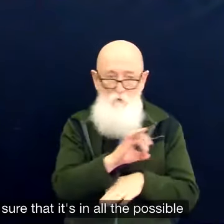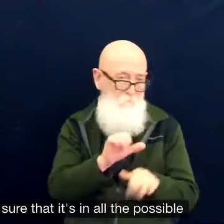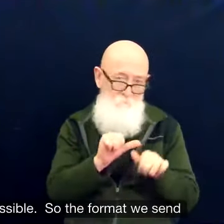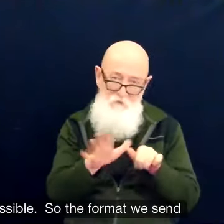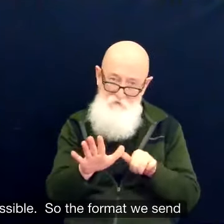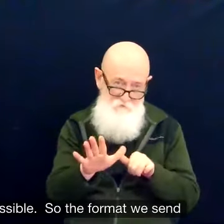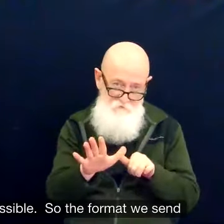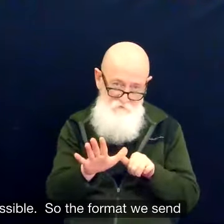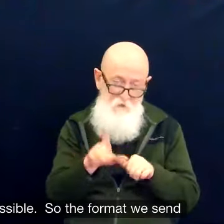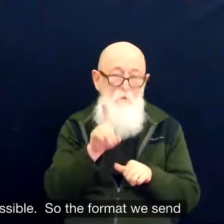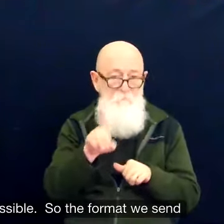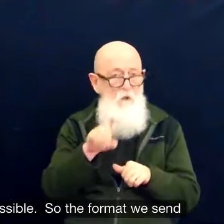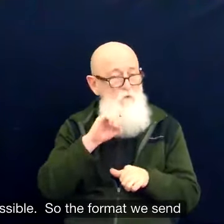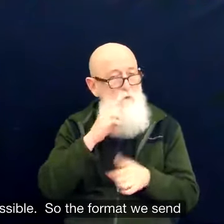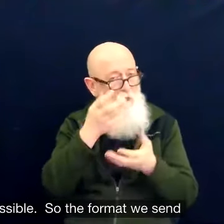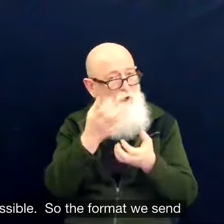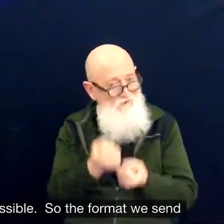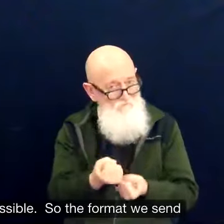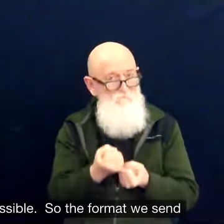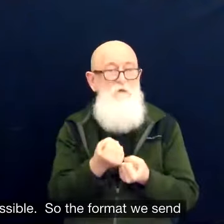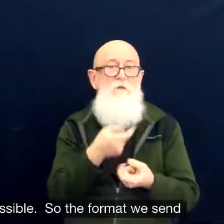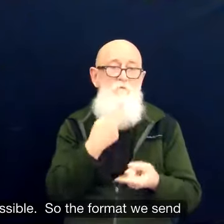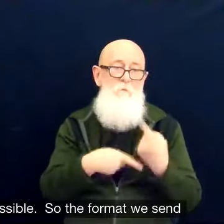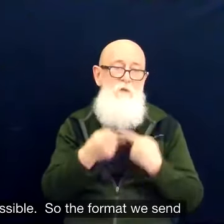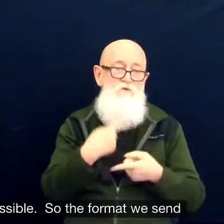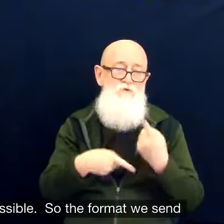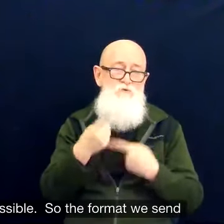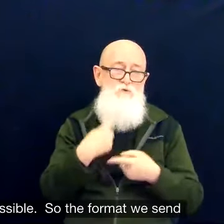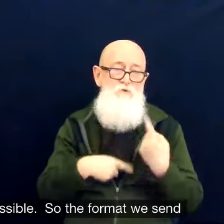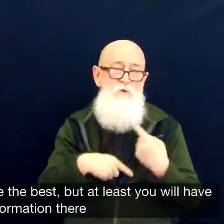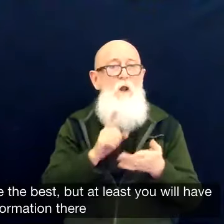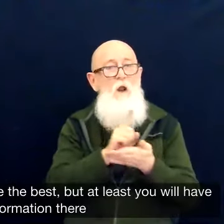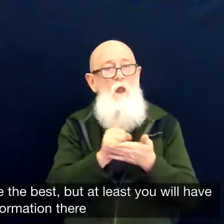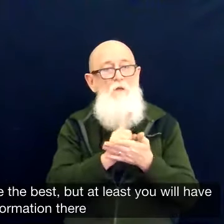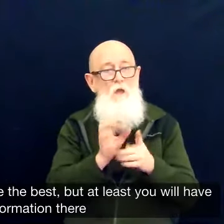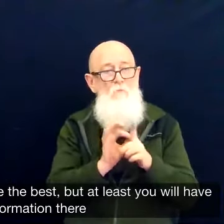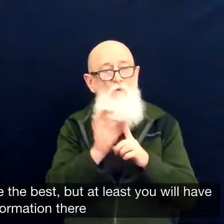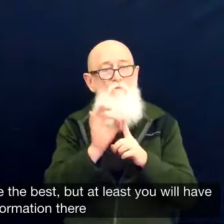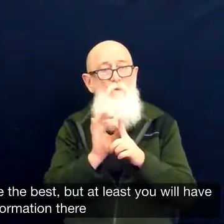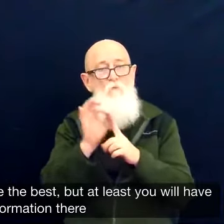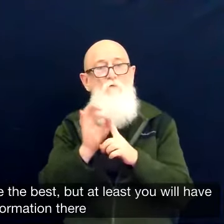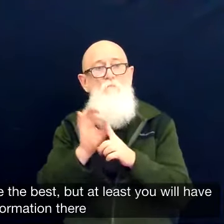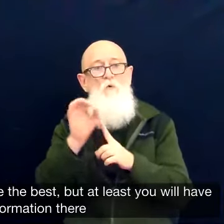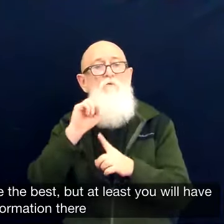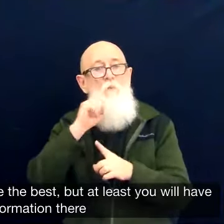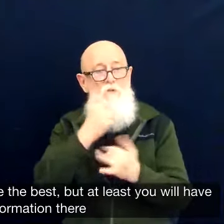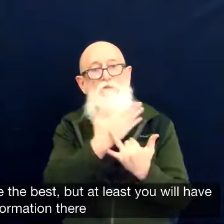least you'll have the information there, and we will get improved formats to you as soon as we